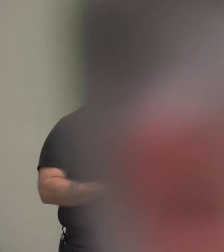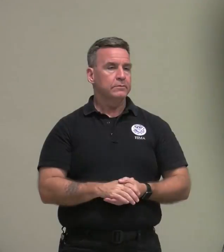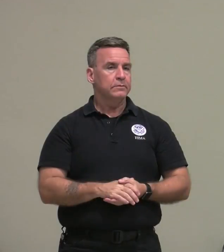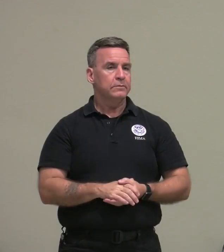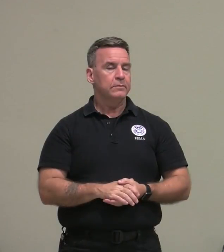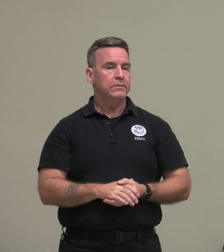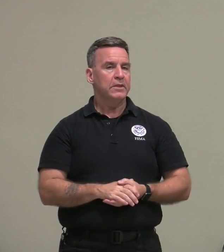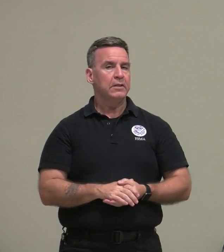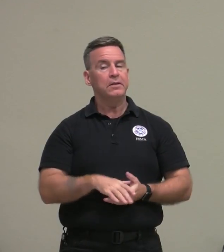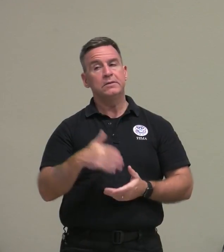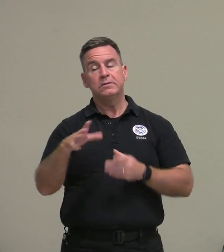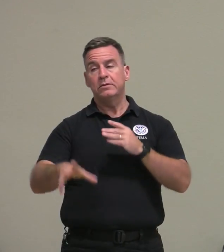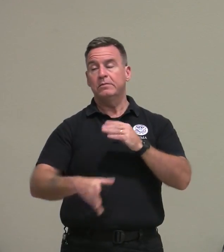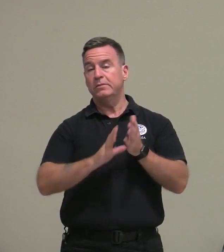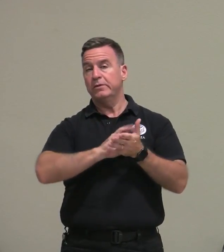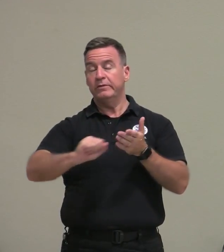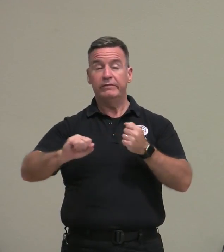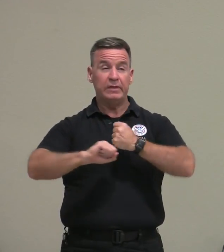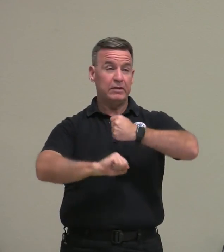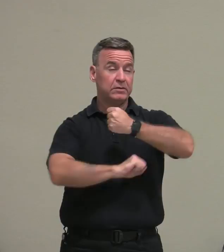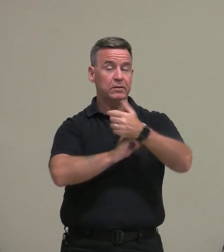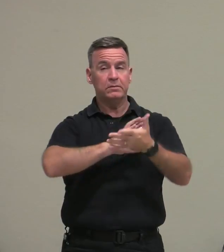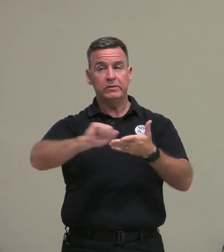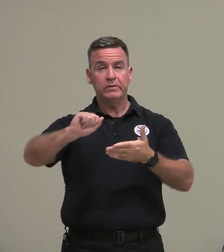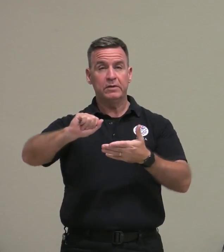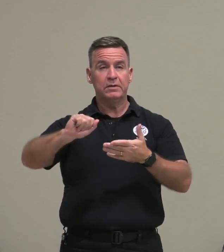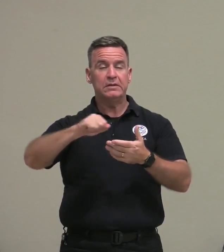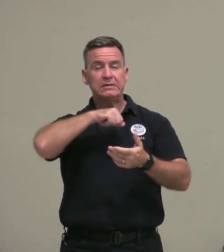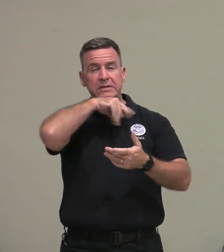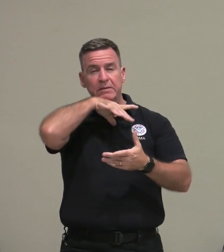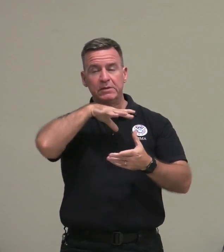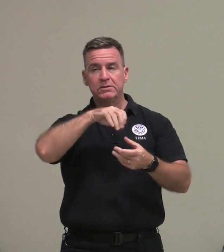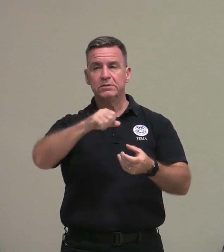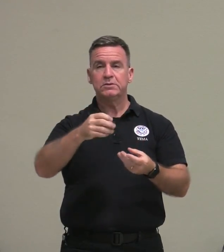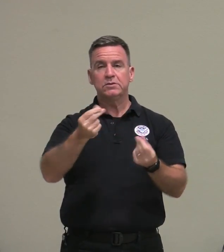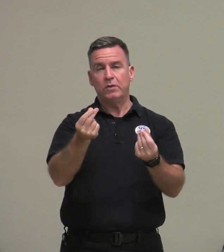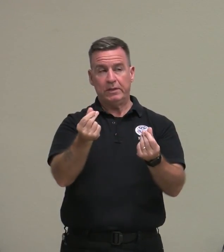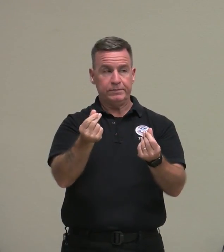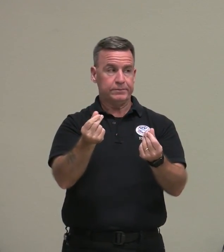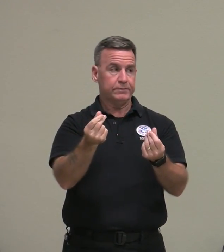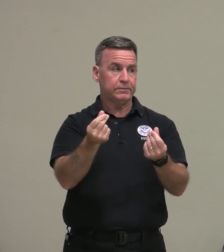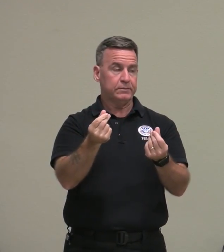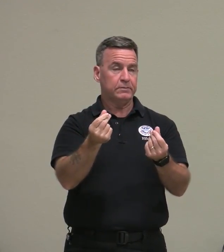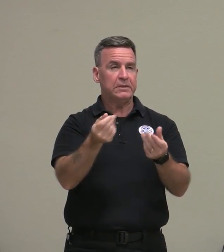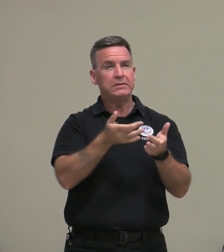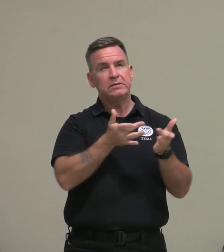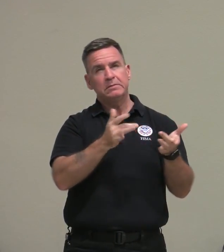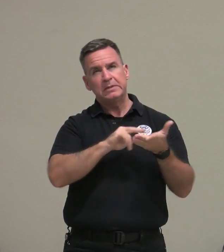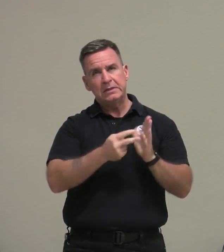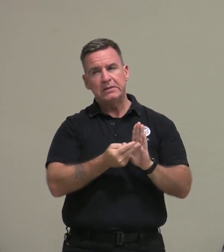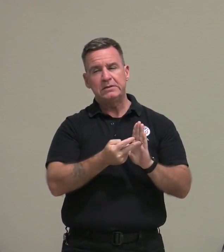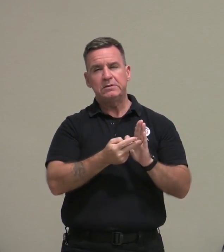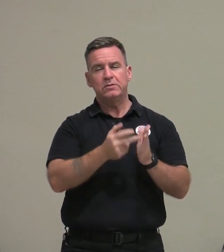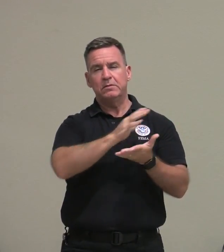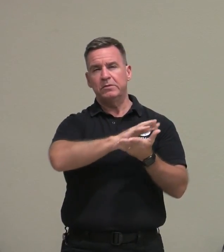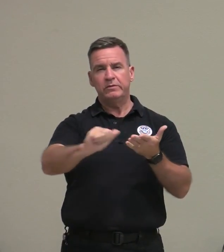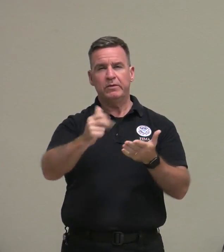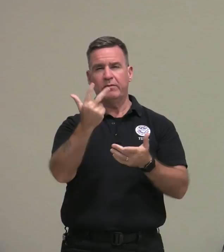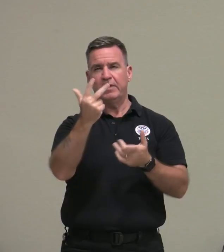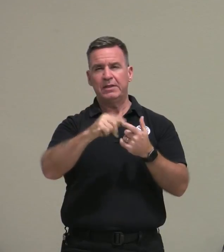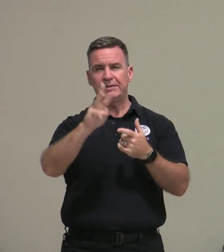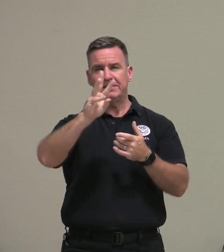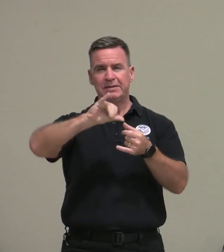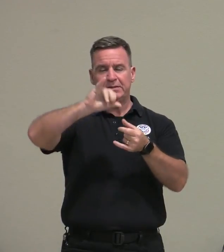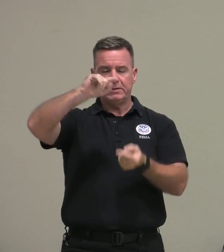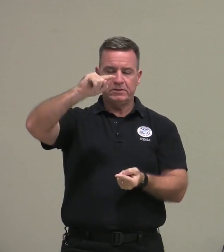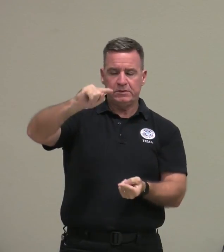In addition to removing the foundations, we're going to be removing the contaminated soil. Generally, that means we're going to remove three to